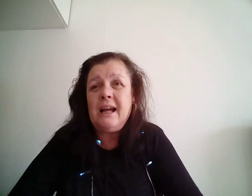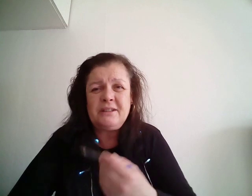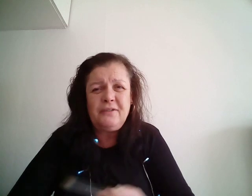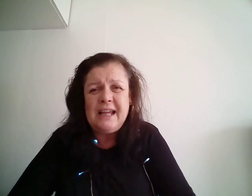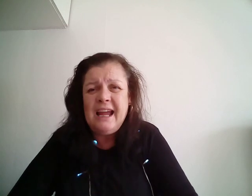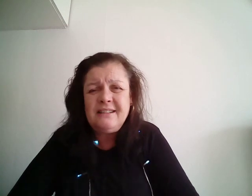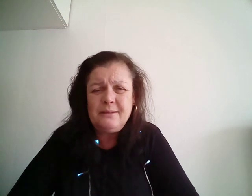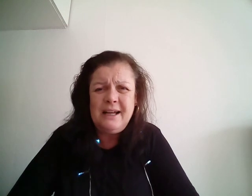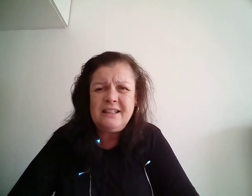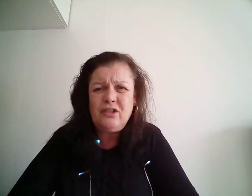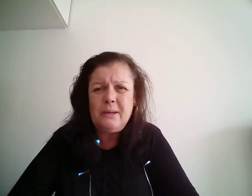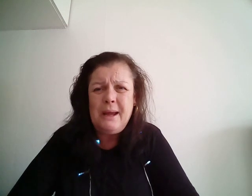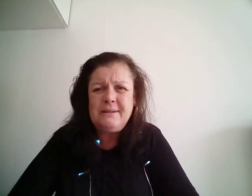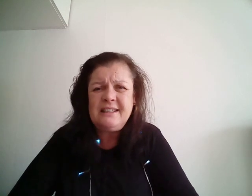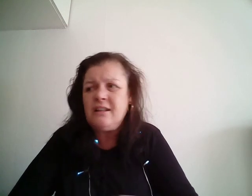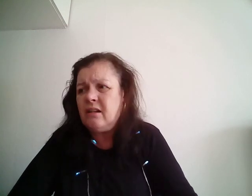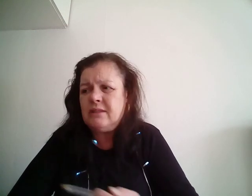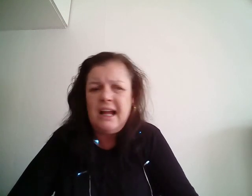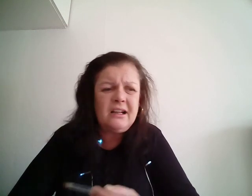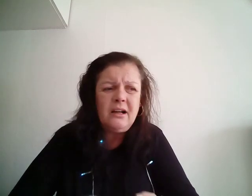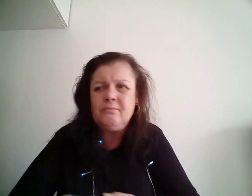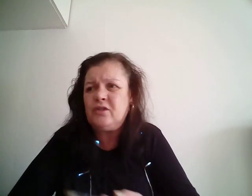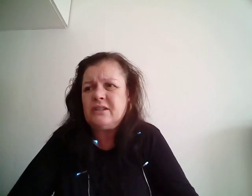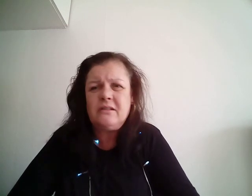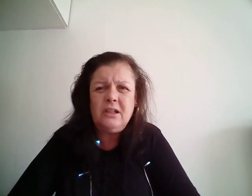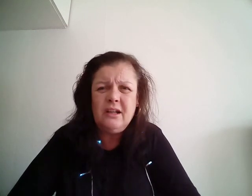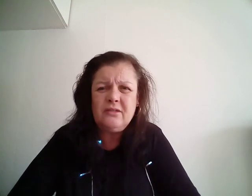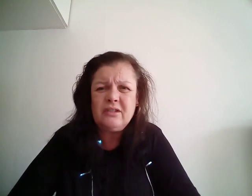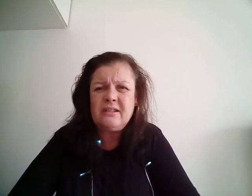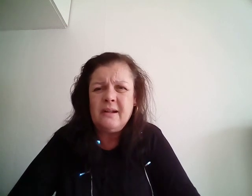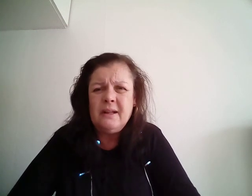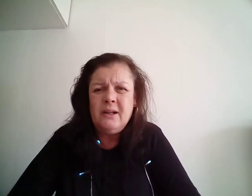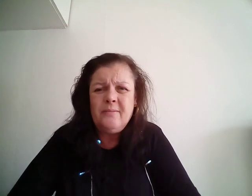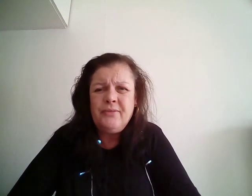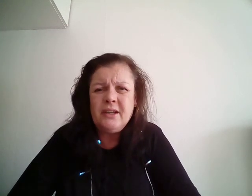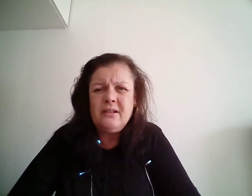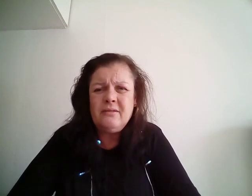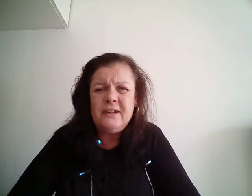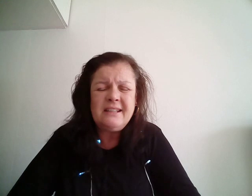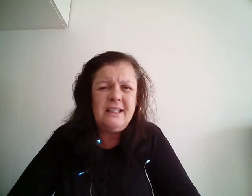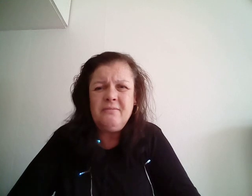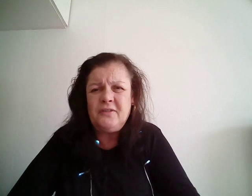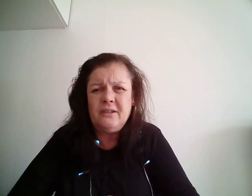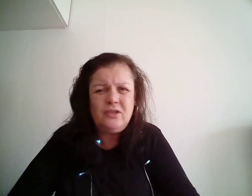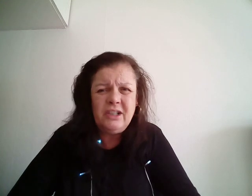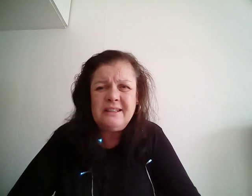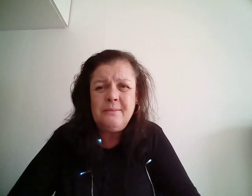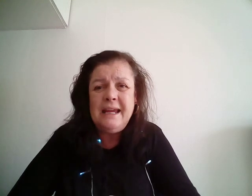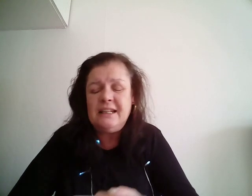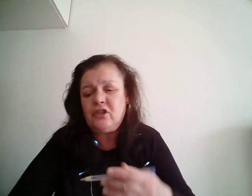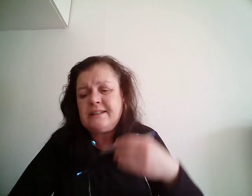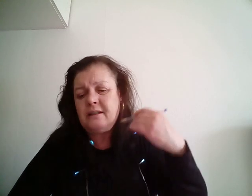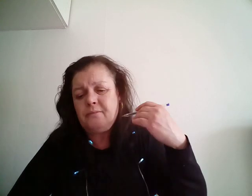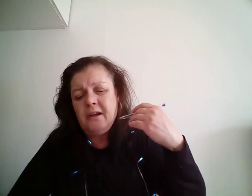sometimes I forget Smile Delicious Sugar Babies. It's not like I'm just, you know, just forgetting for, do you know what I mean? It's just a,